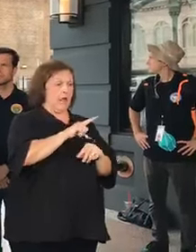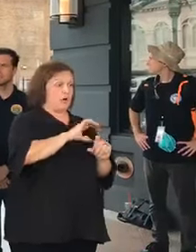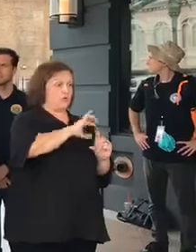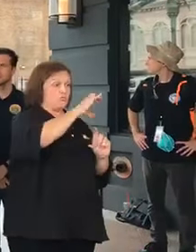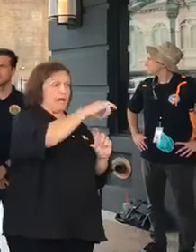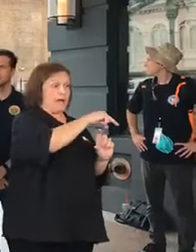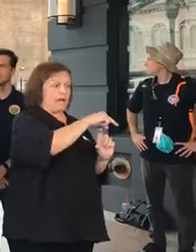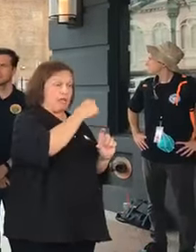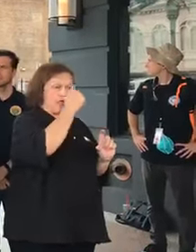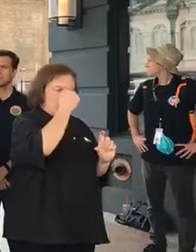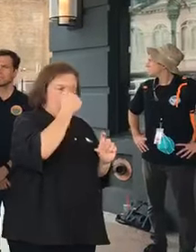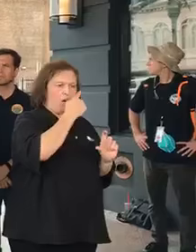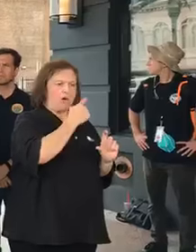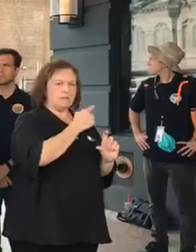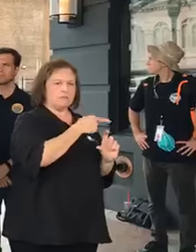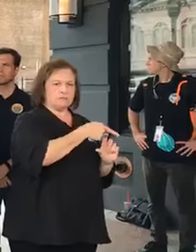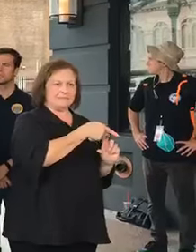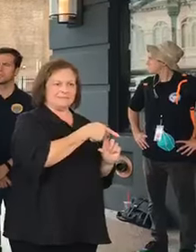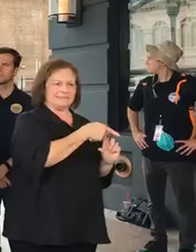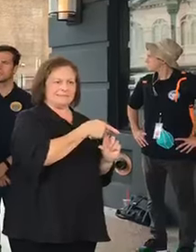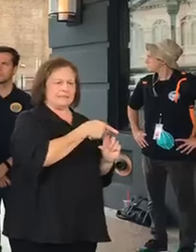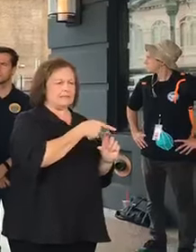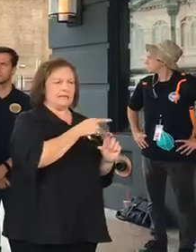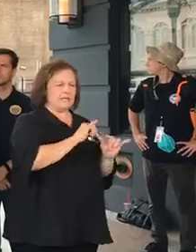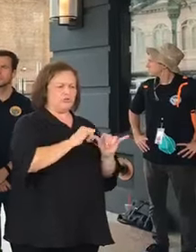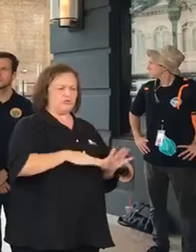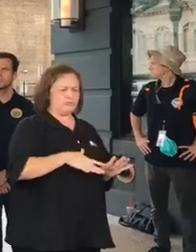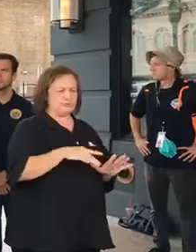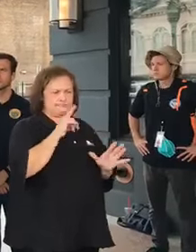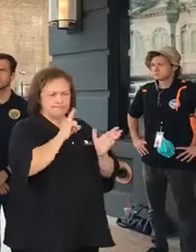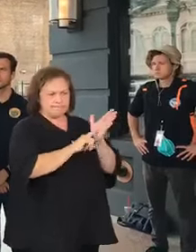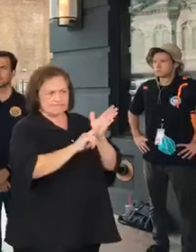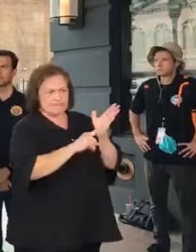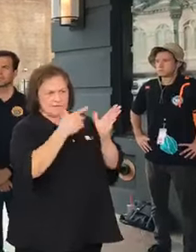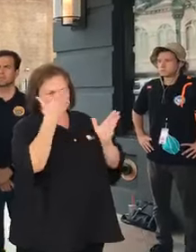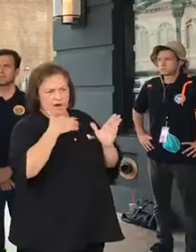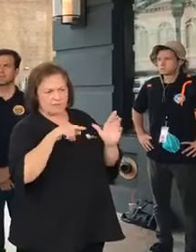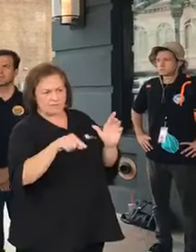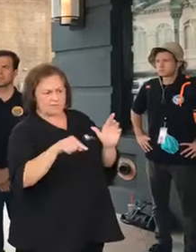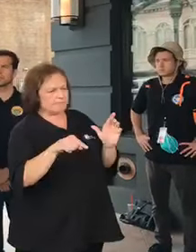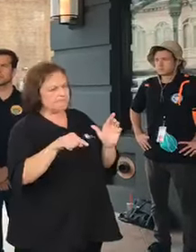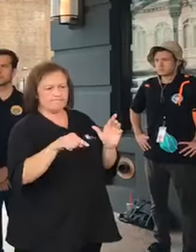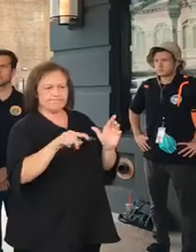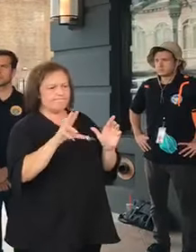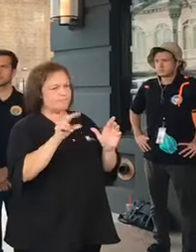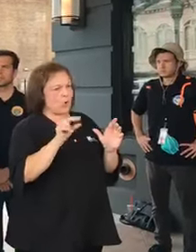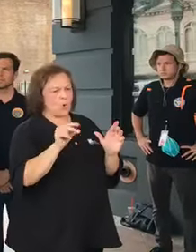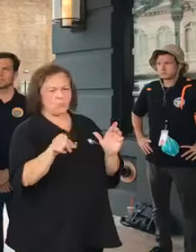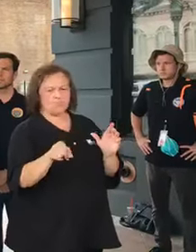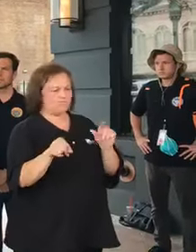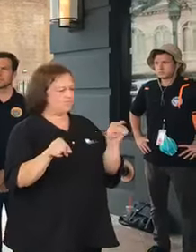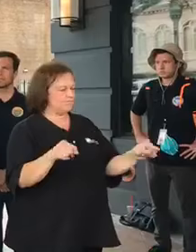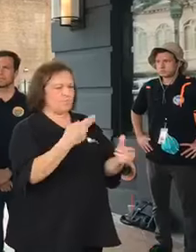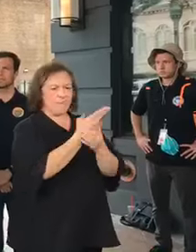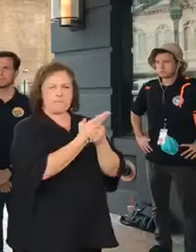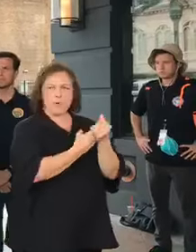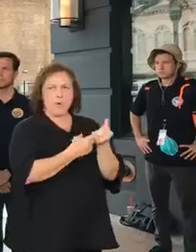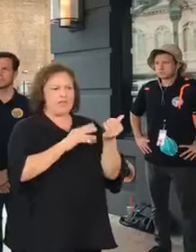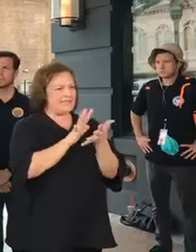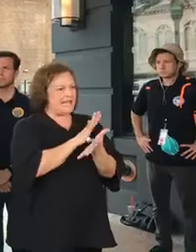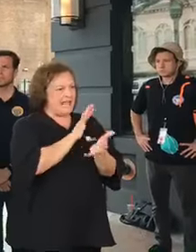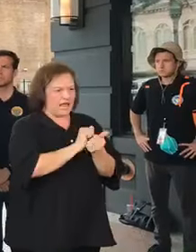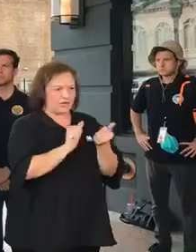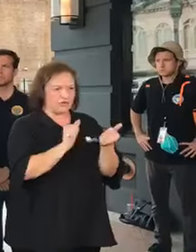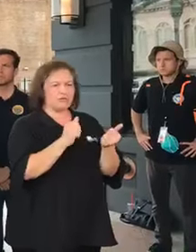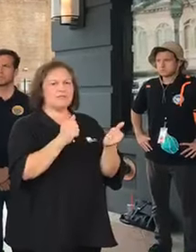most obvious deflection in it and everything. When engineers came in and inspected the front crane, they said it is equally as damaged. It's not bent, but you have a